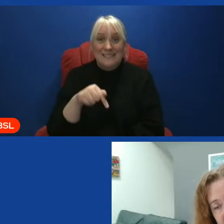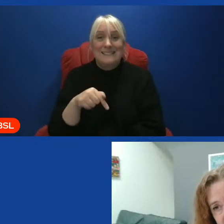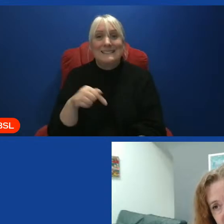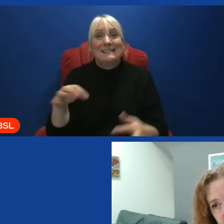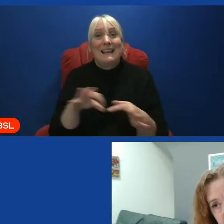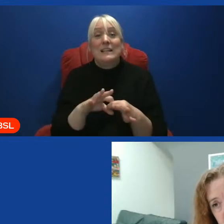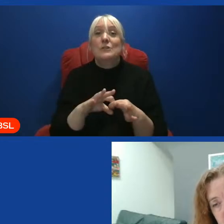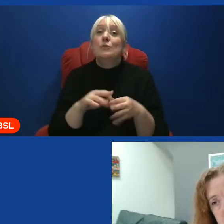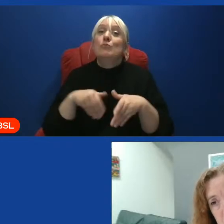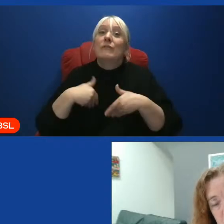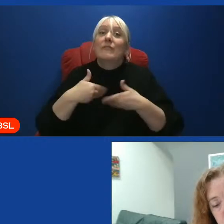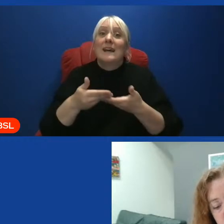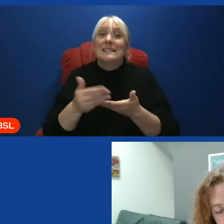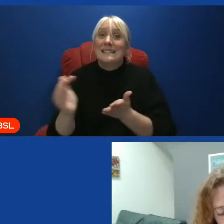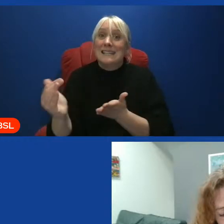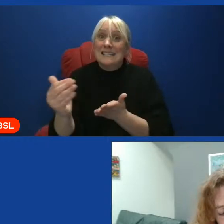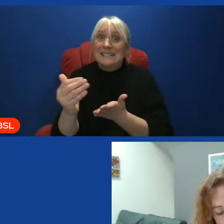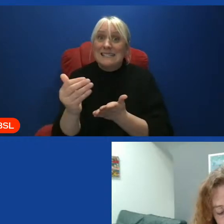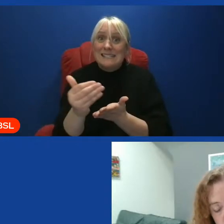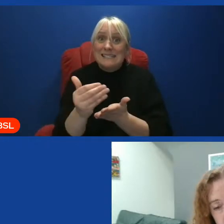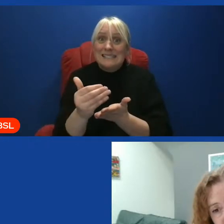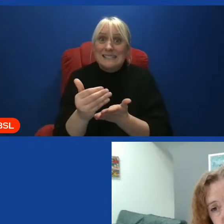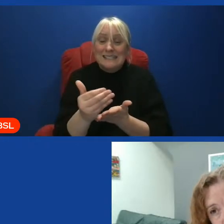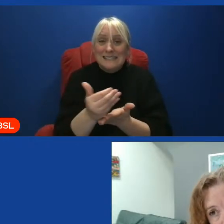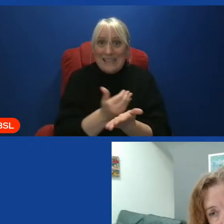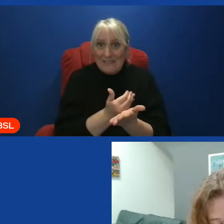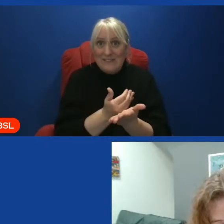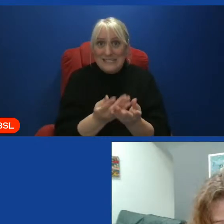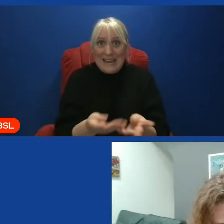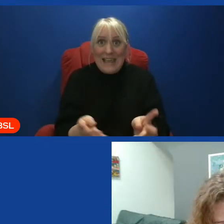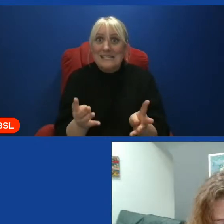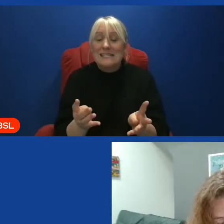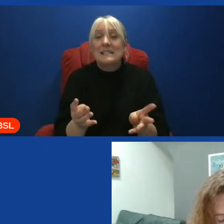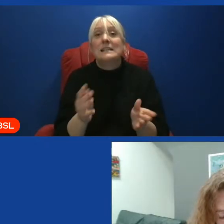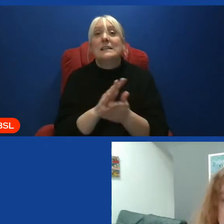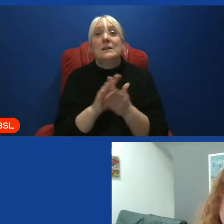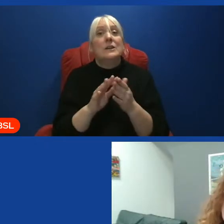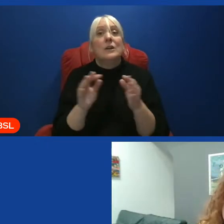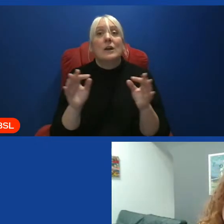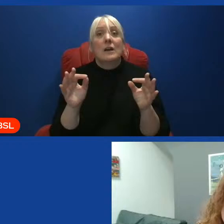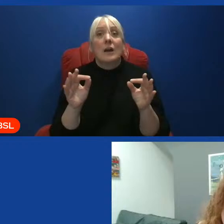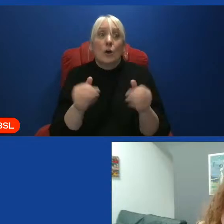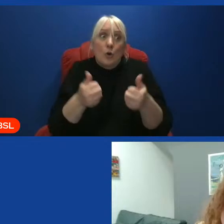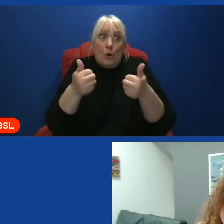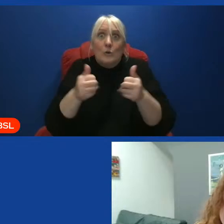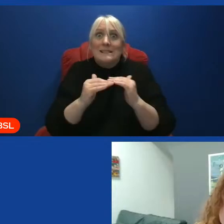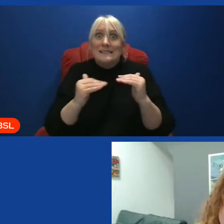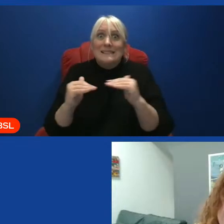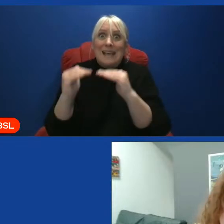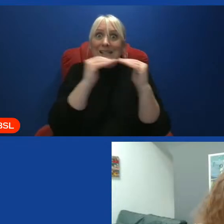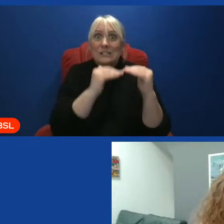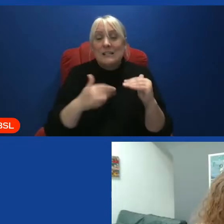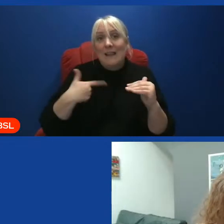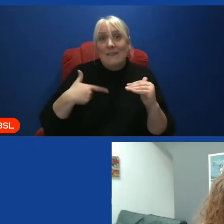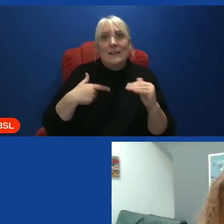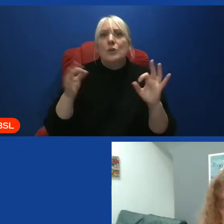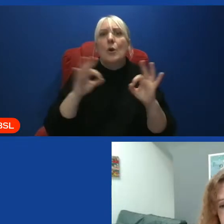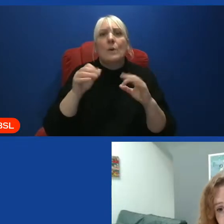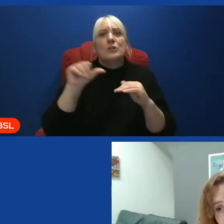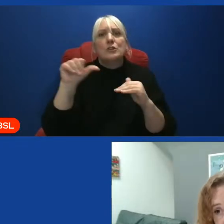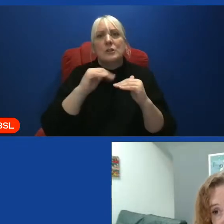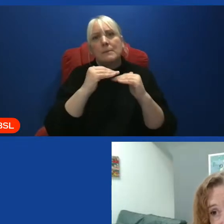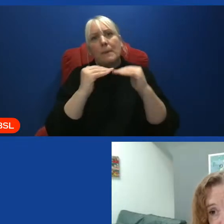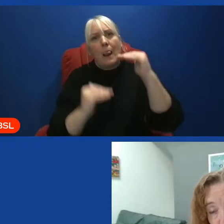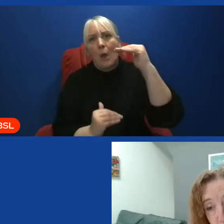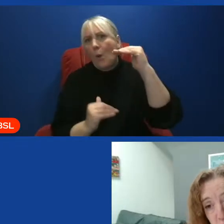decent standard of living, below which nobody should be allowed to fall. And if we're going to do that, we need as much unity